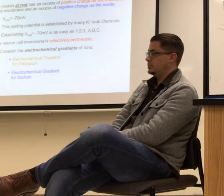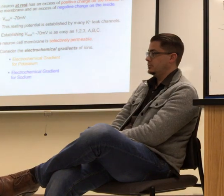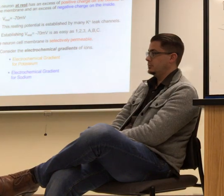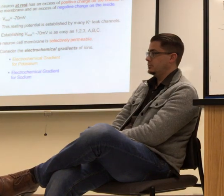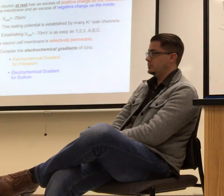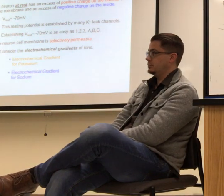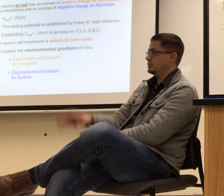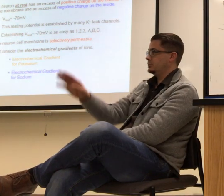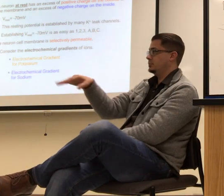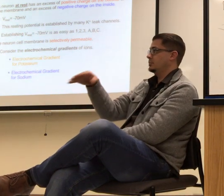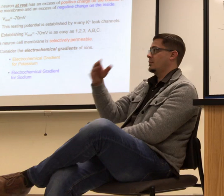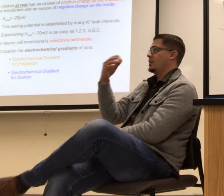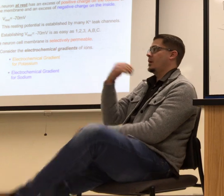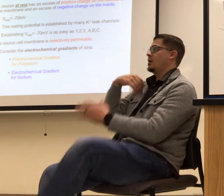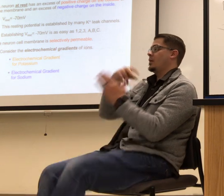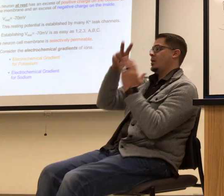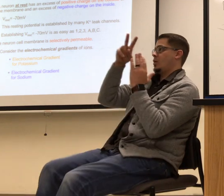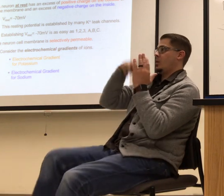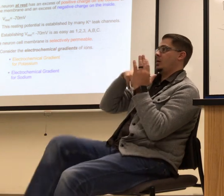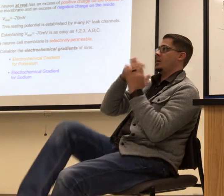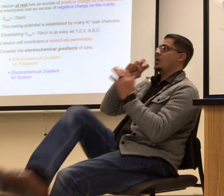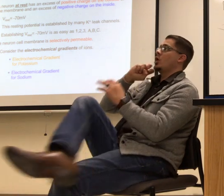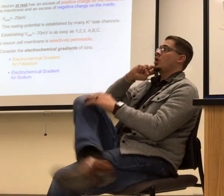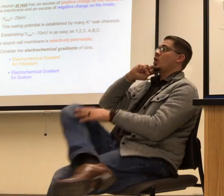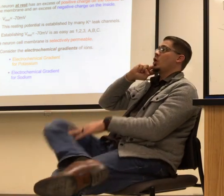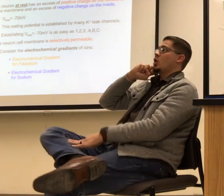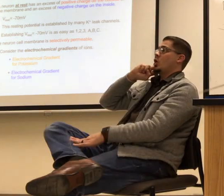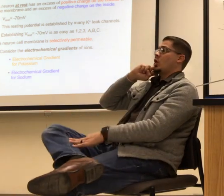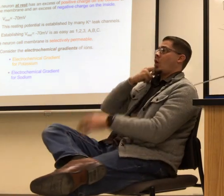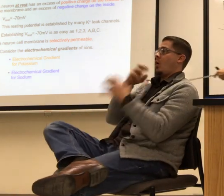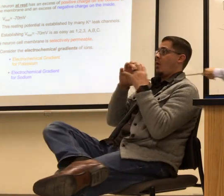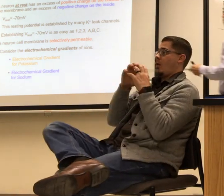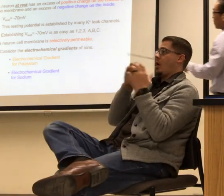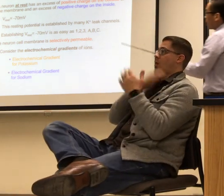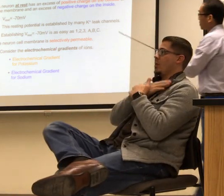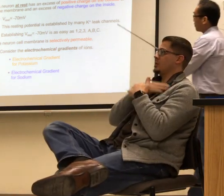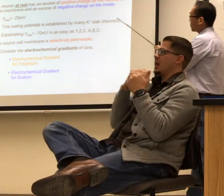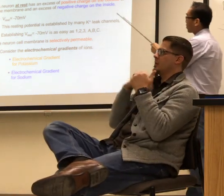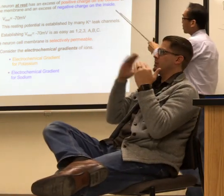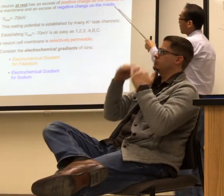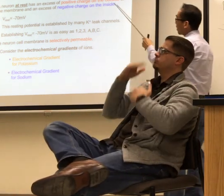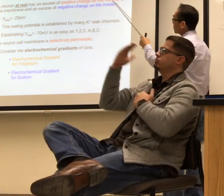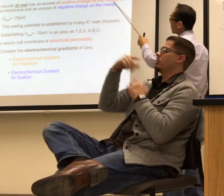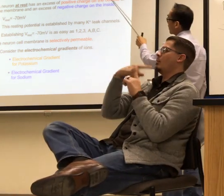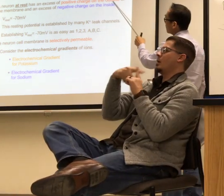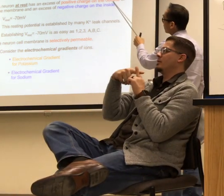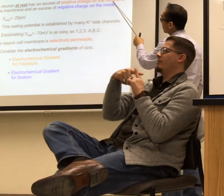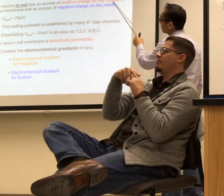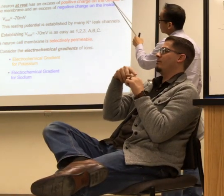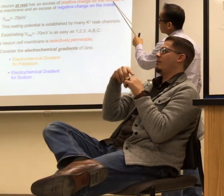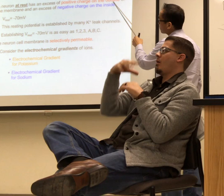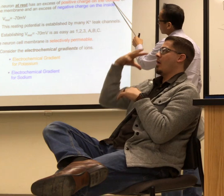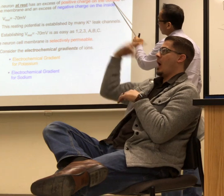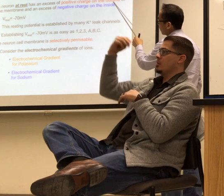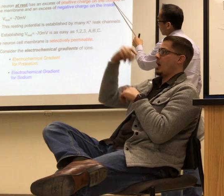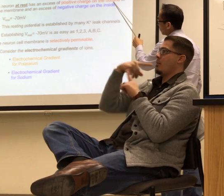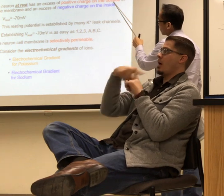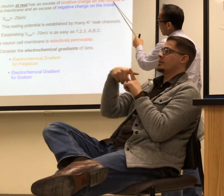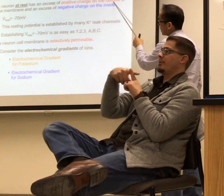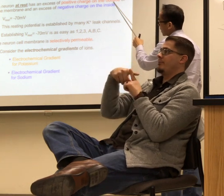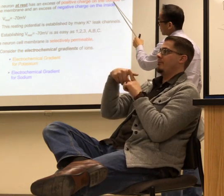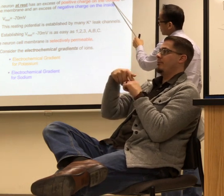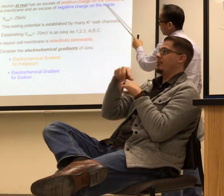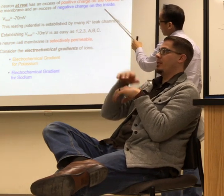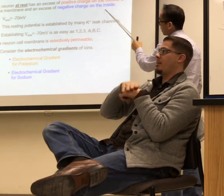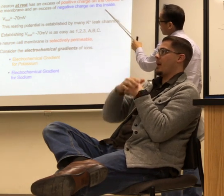I'm going to read from my slide here. A neuron at rest has an excess amount of positive charge on the outside of the